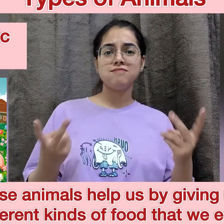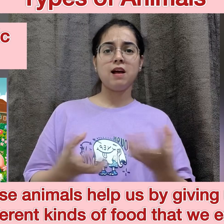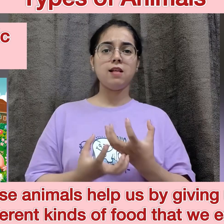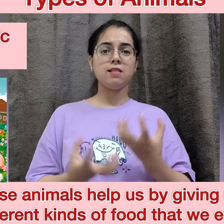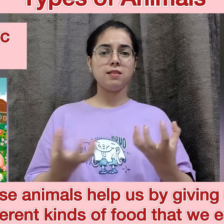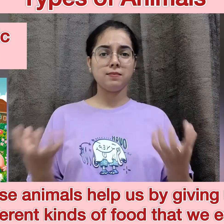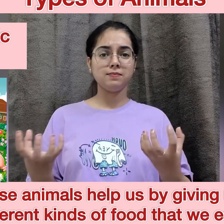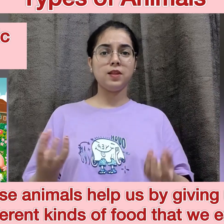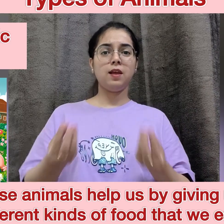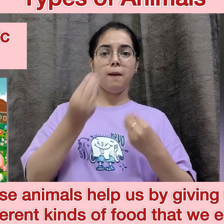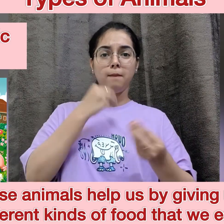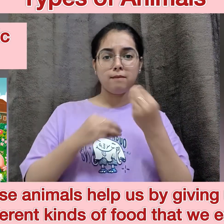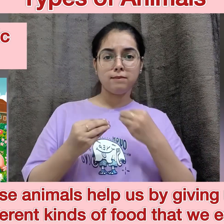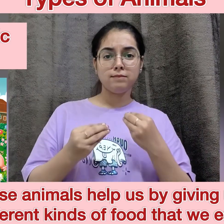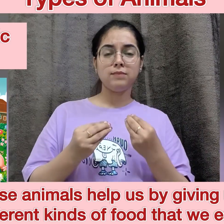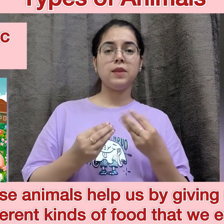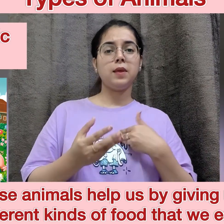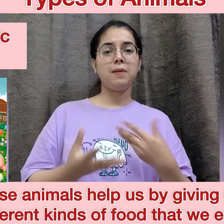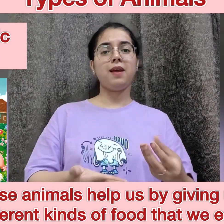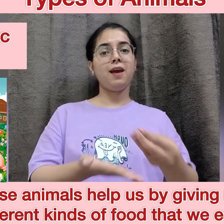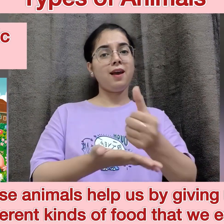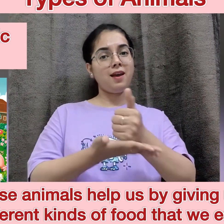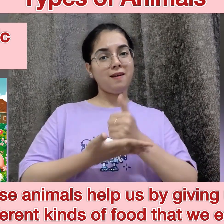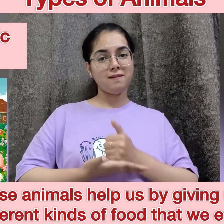us different kinds of food that we eat.